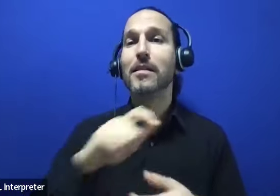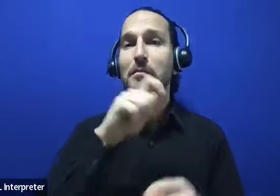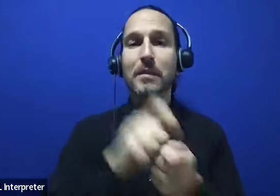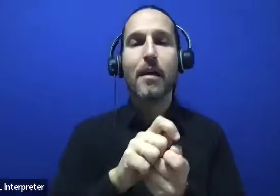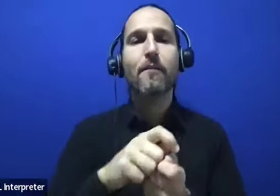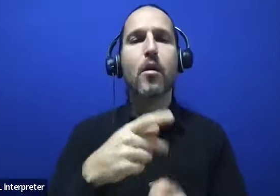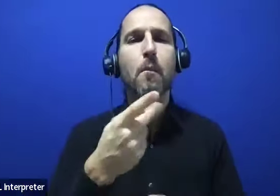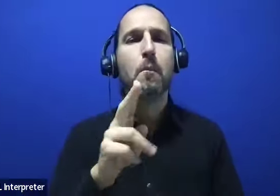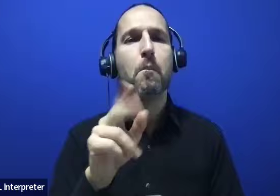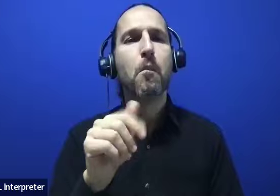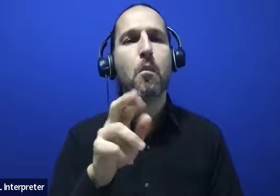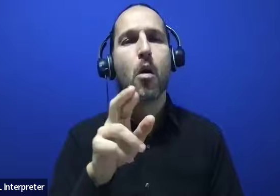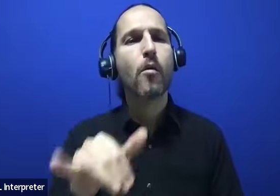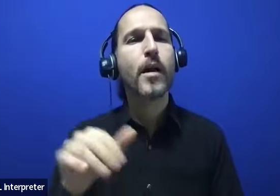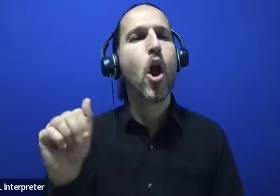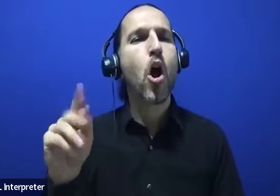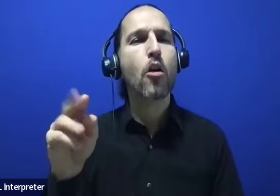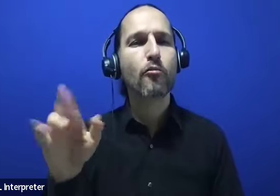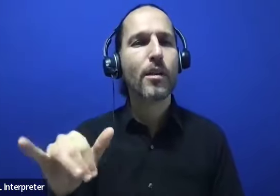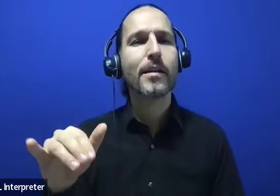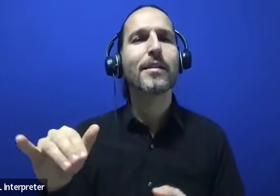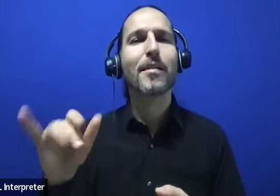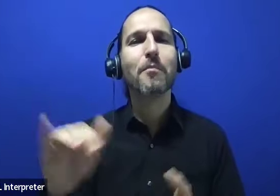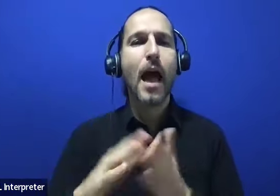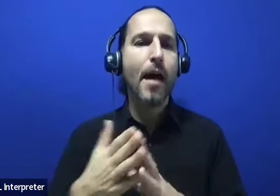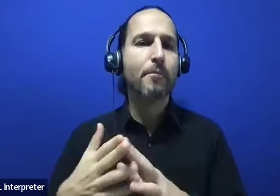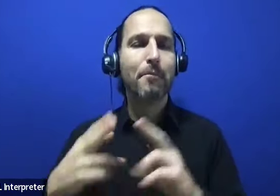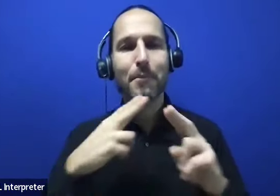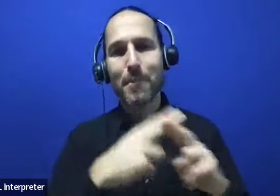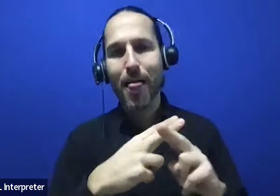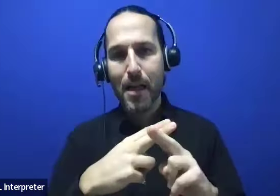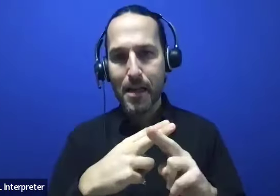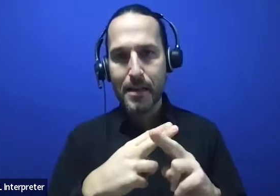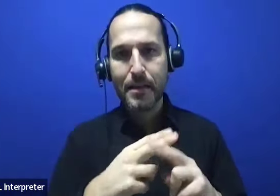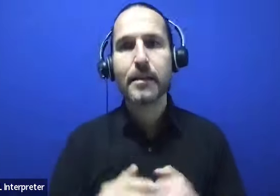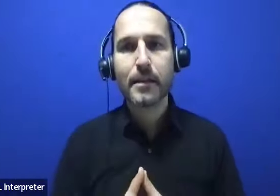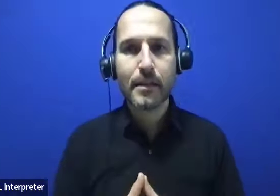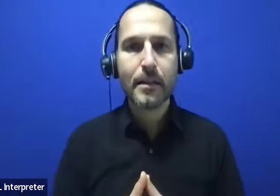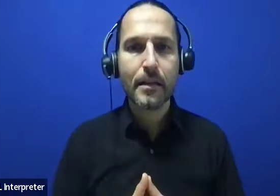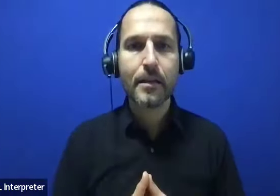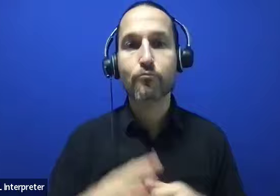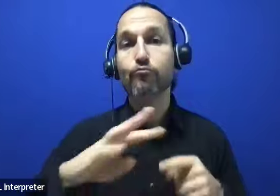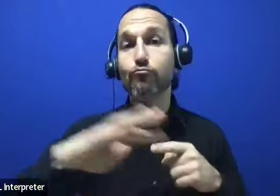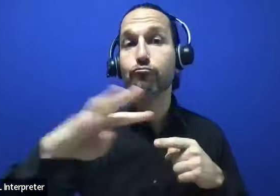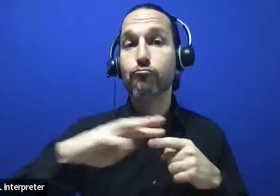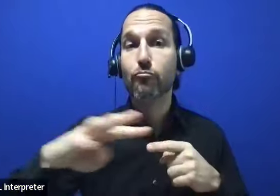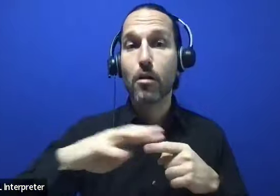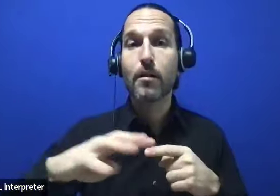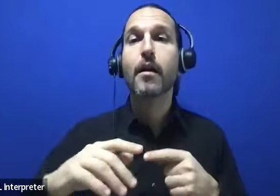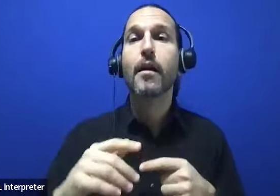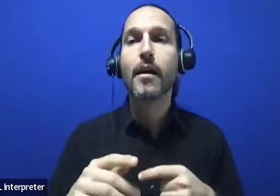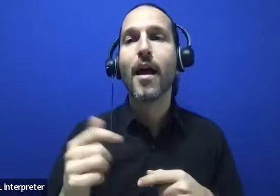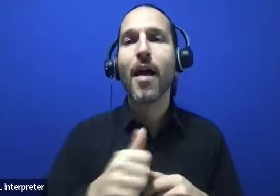is blocked. Atresia means it's blocked. But what the artery does then is send out little